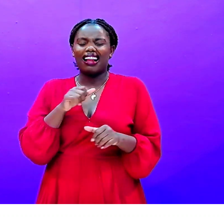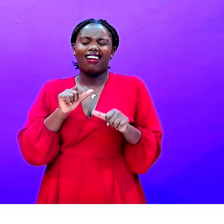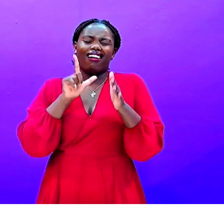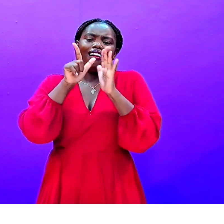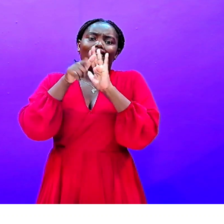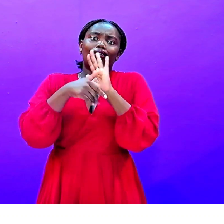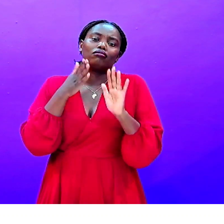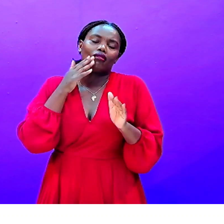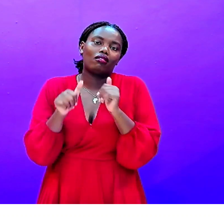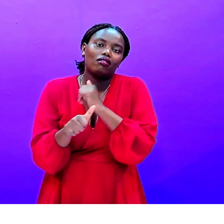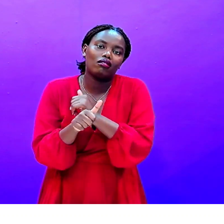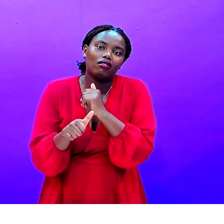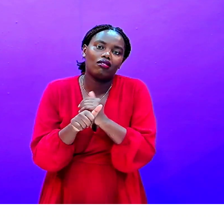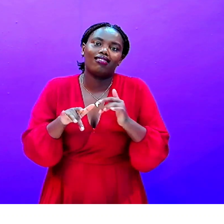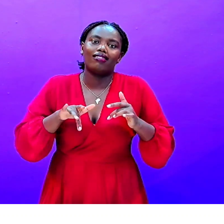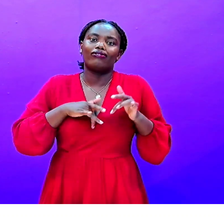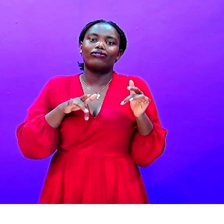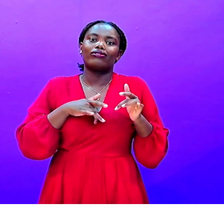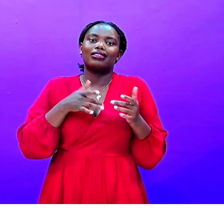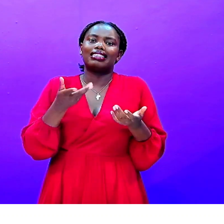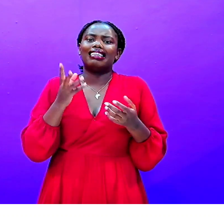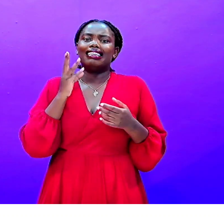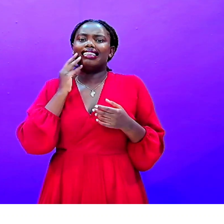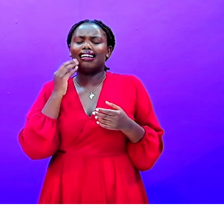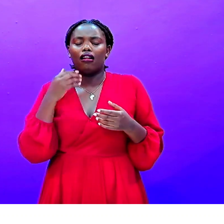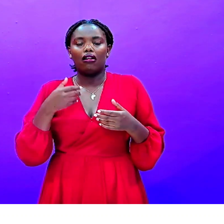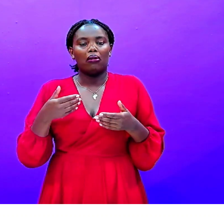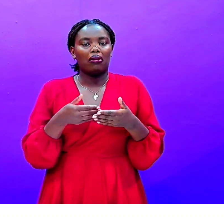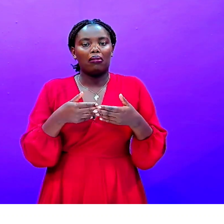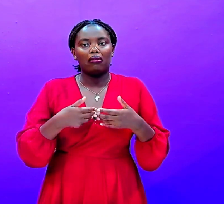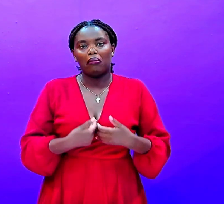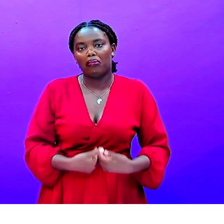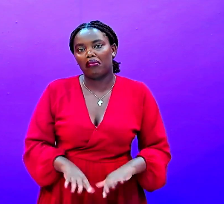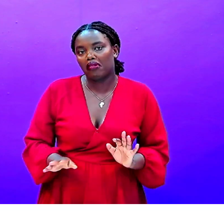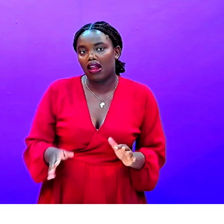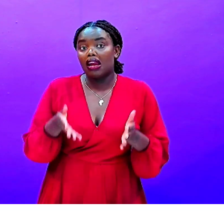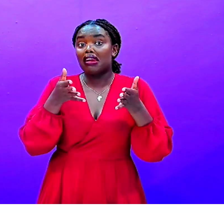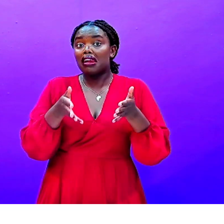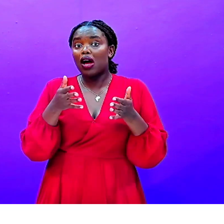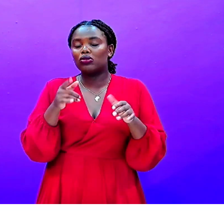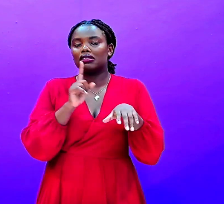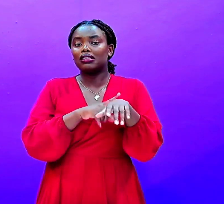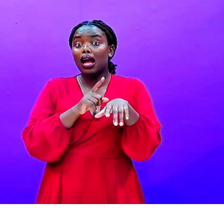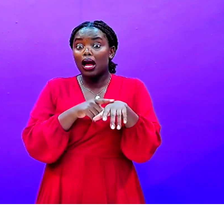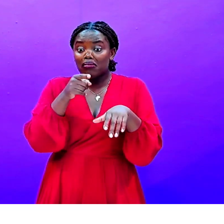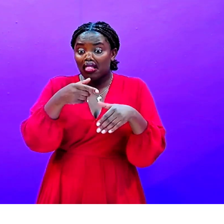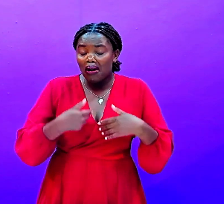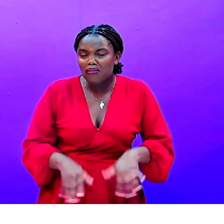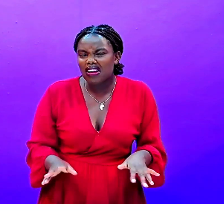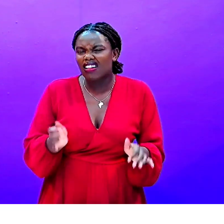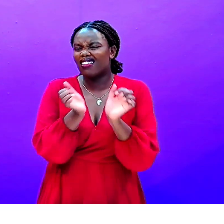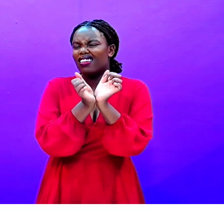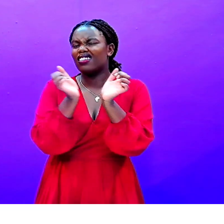The mother thereafter experienced a miscarriage, and now she was released for